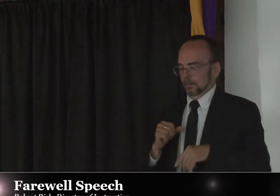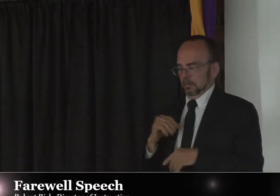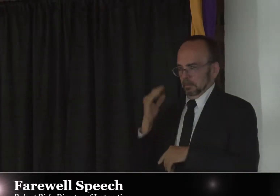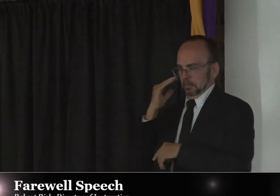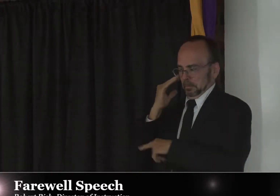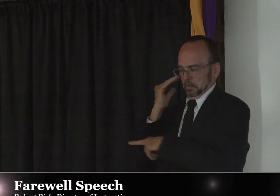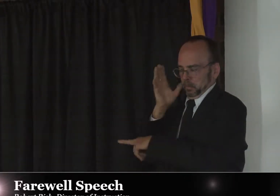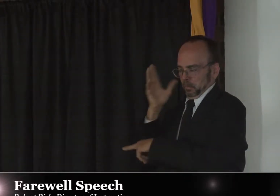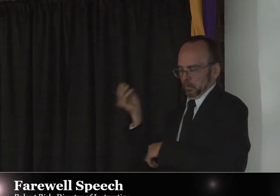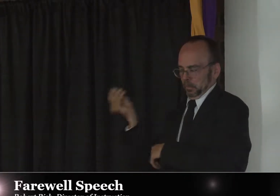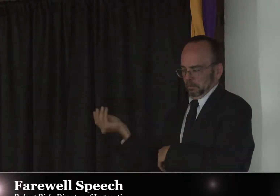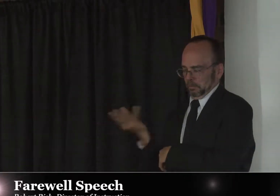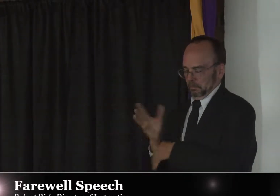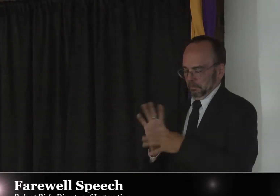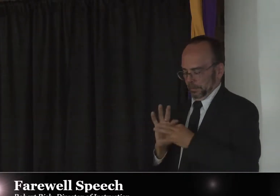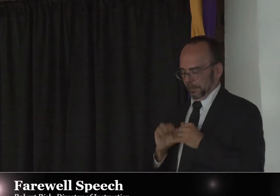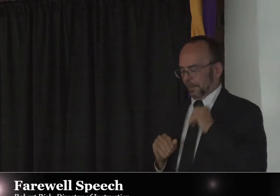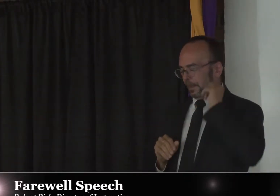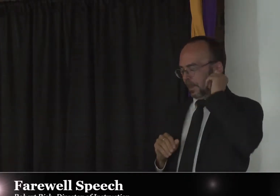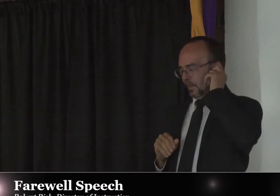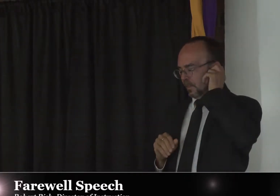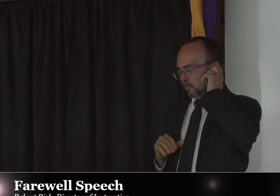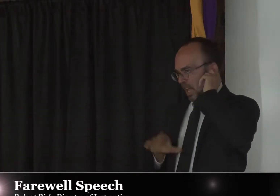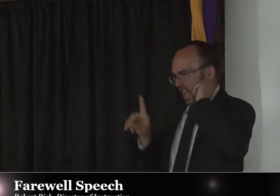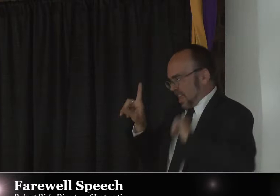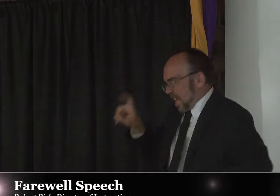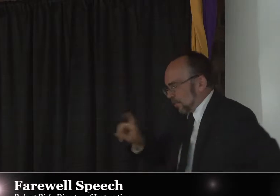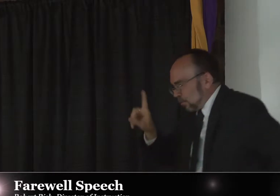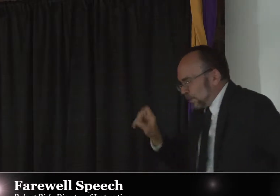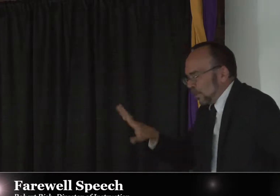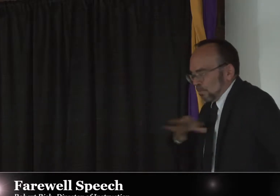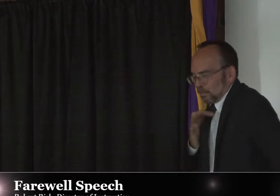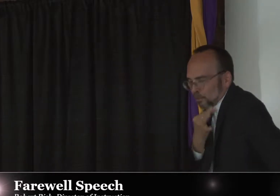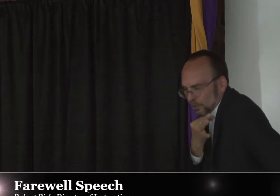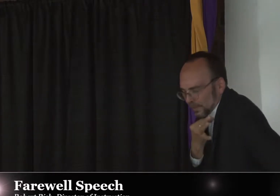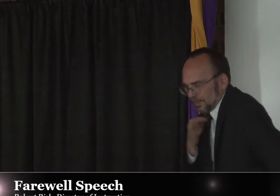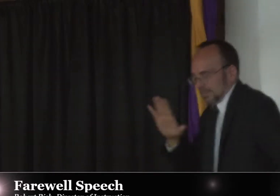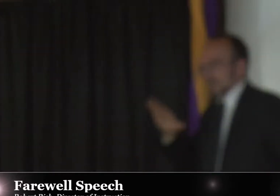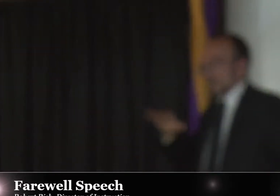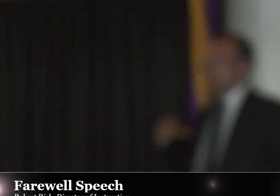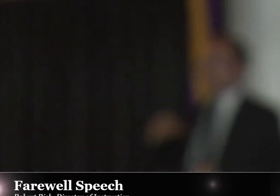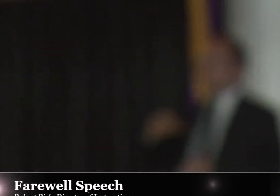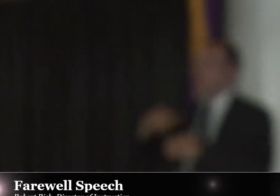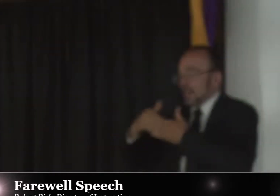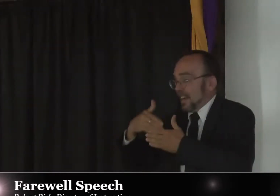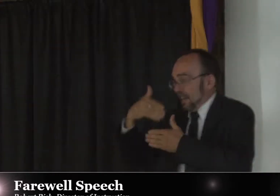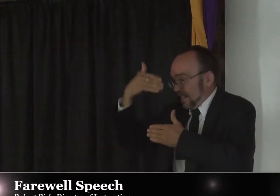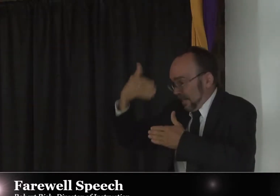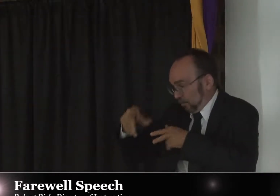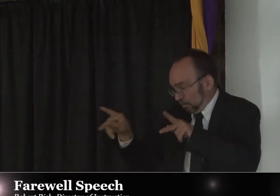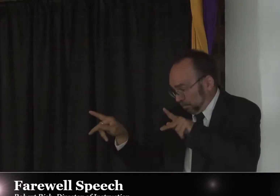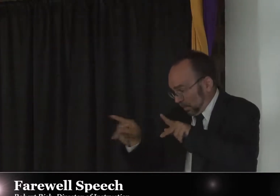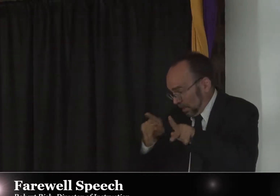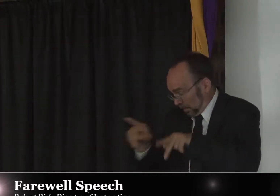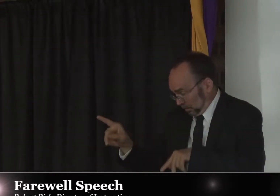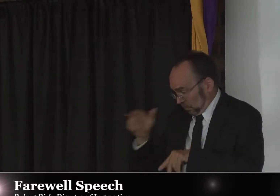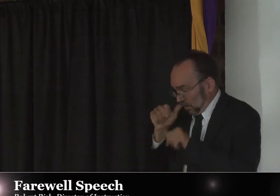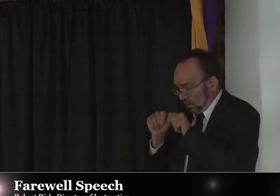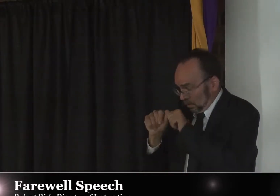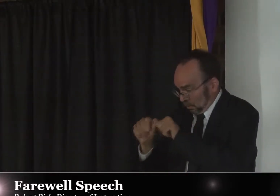suffering. I knew she'd tell me that. And so I asked her a question. Hey, I'm curious. Next party,